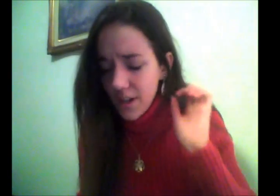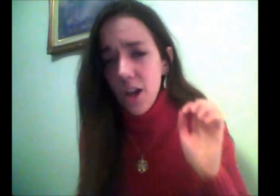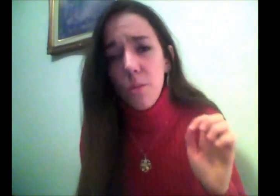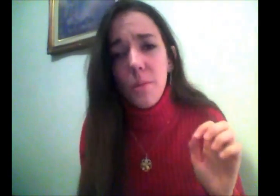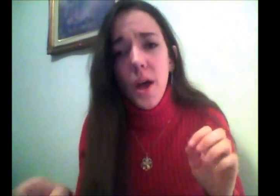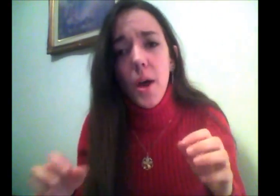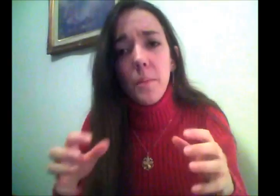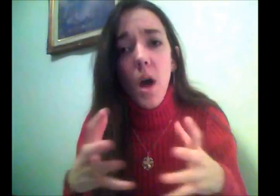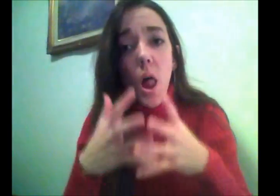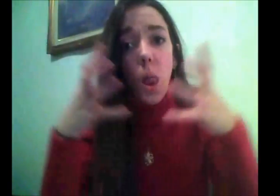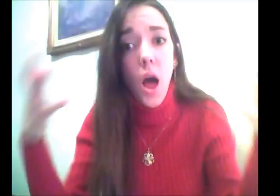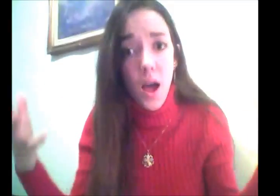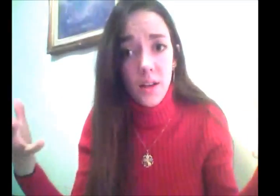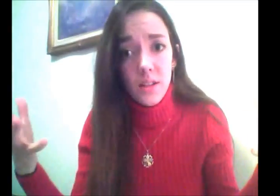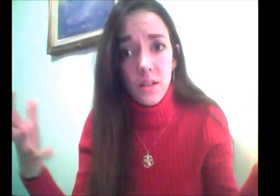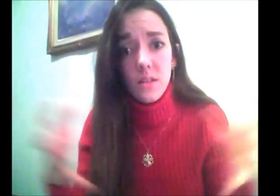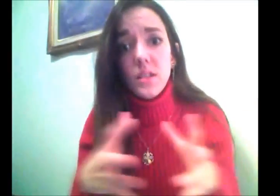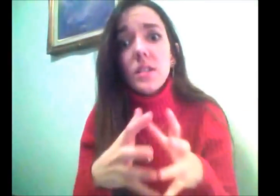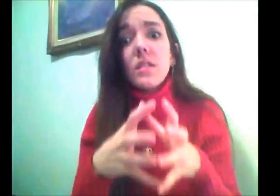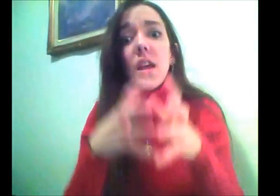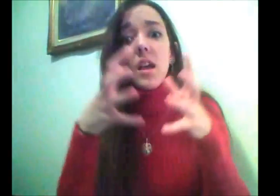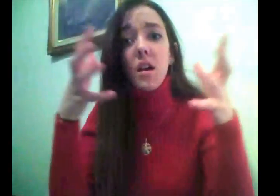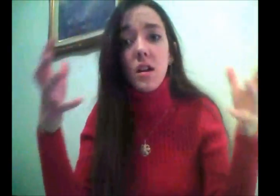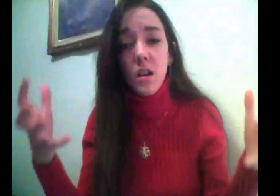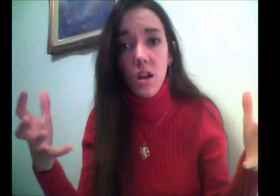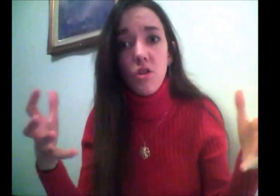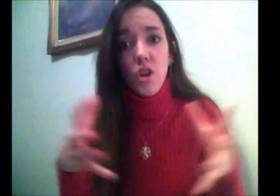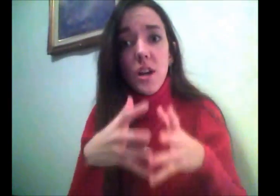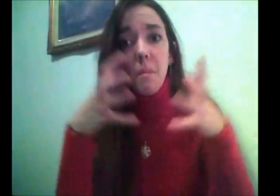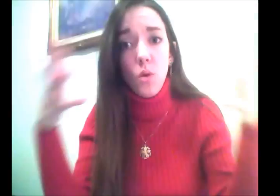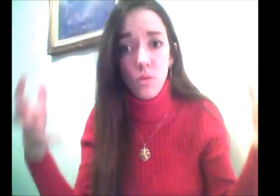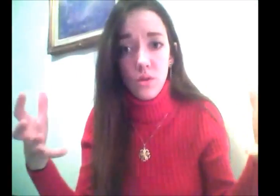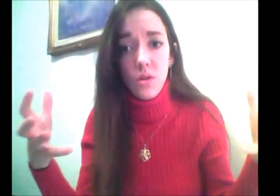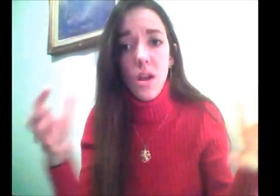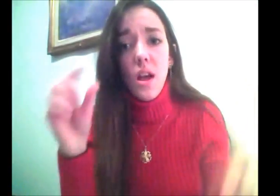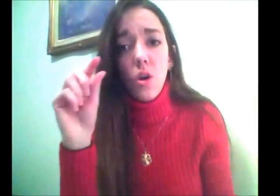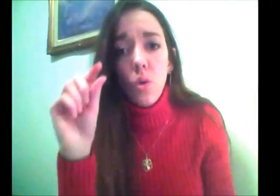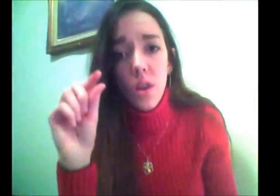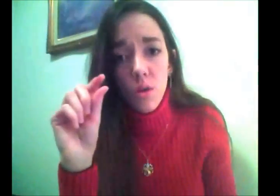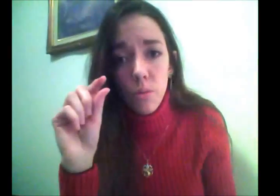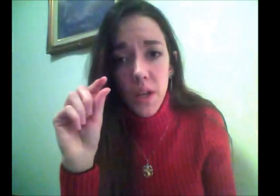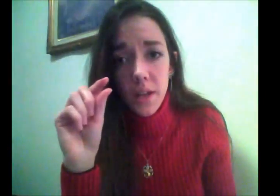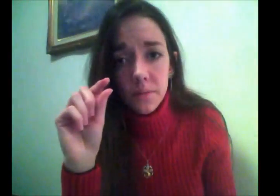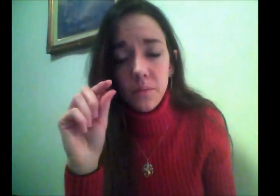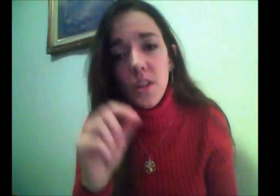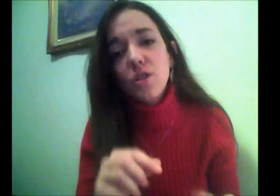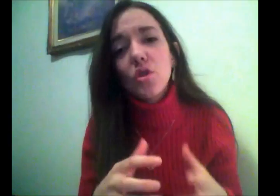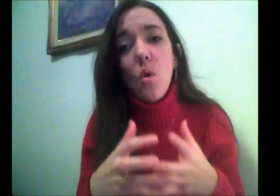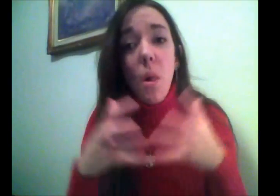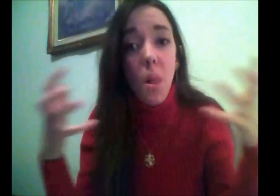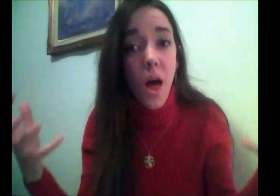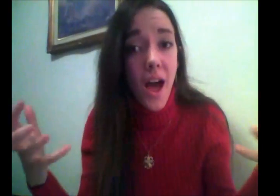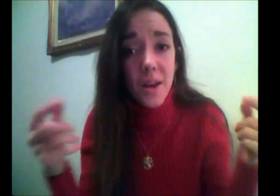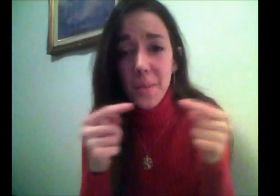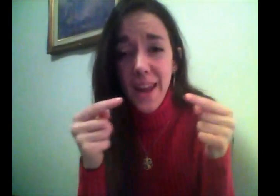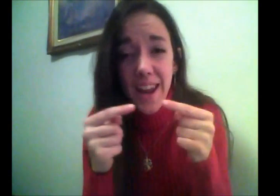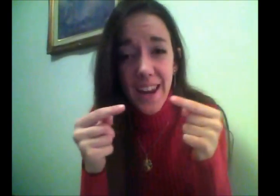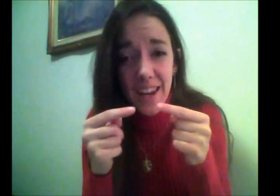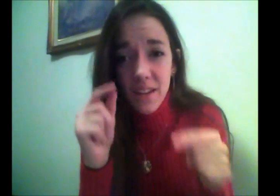Now, a lot, this is like a great amount, or a little bit. So a lot of pain,